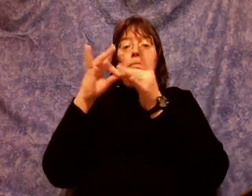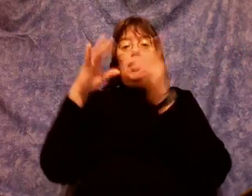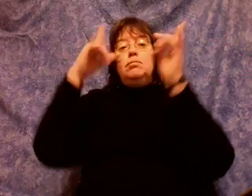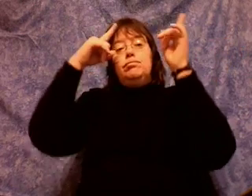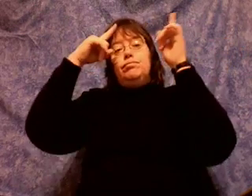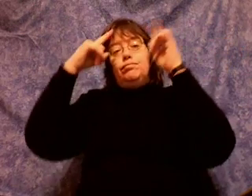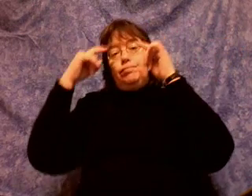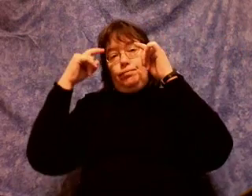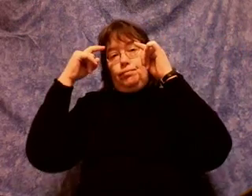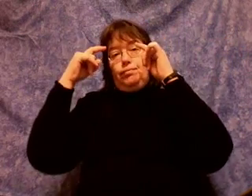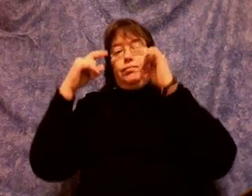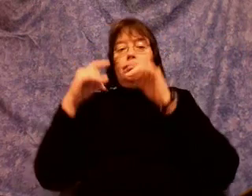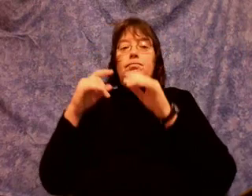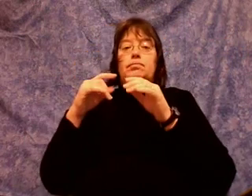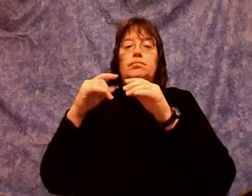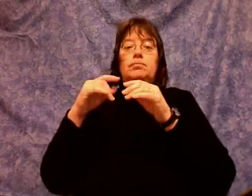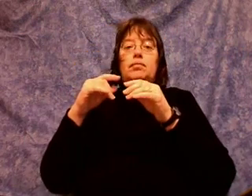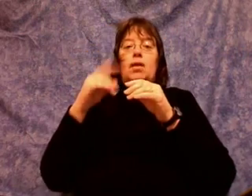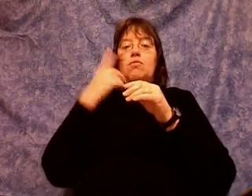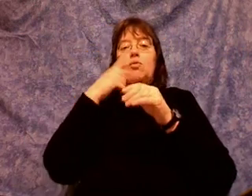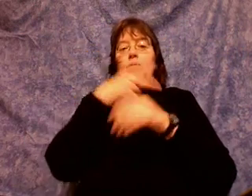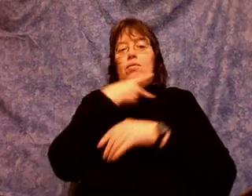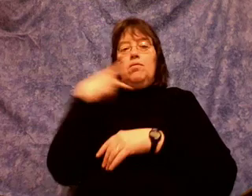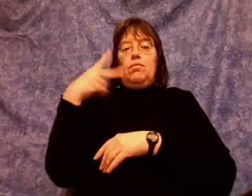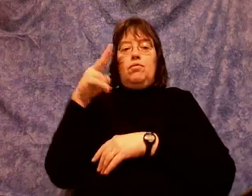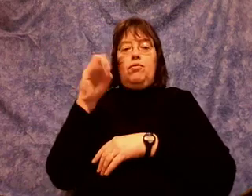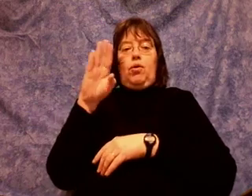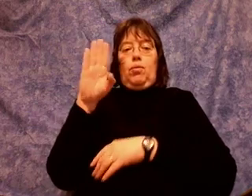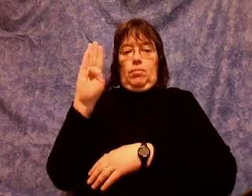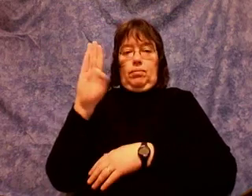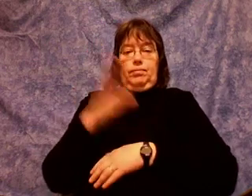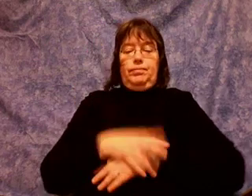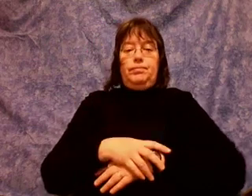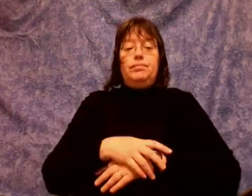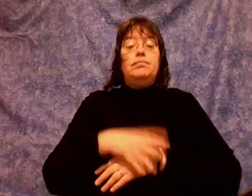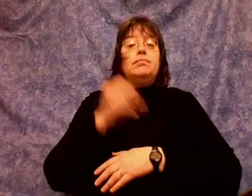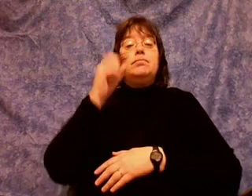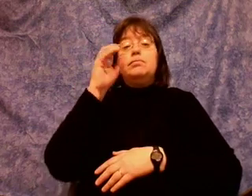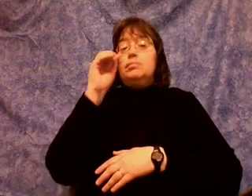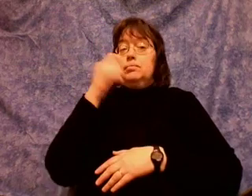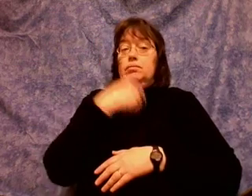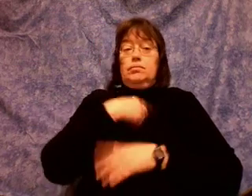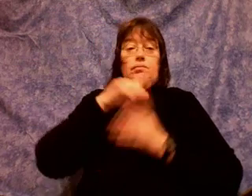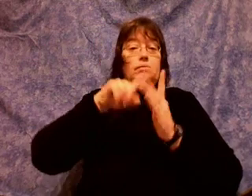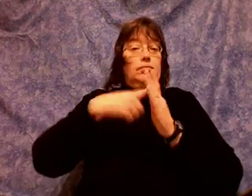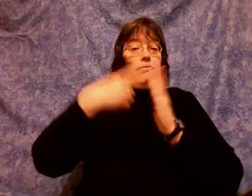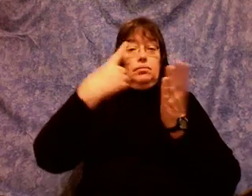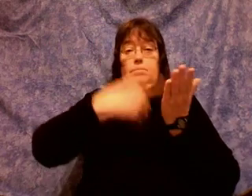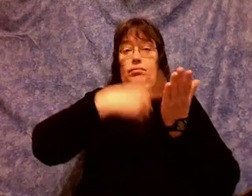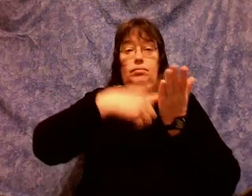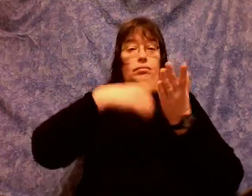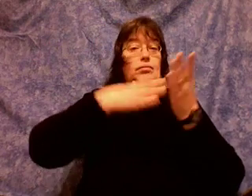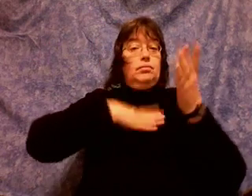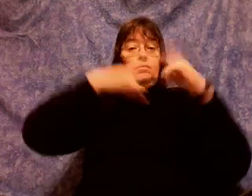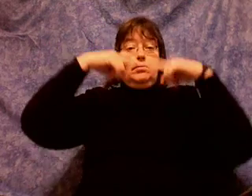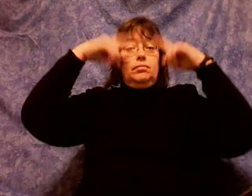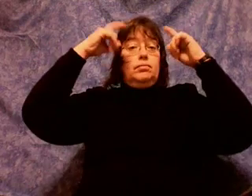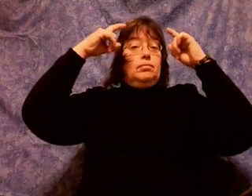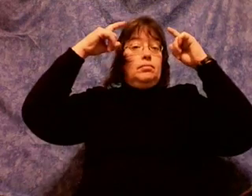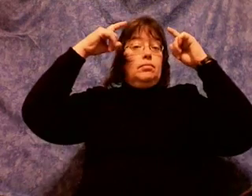discuss, and the eyebrows go up. And then after then the eyebrows go down, and that's the verb. So when I